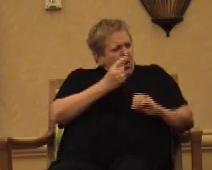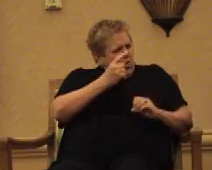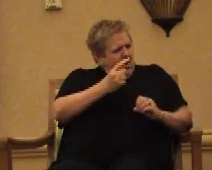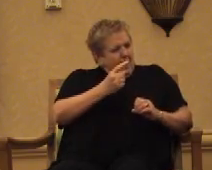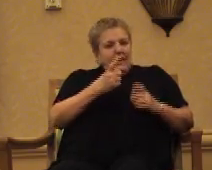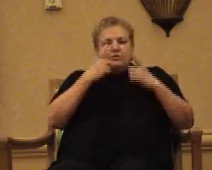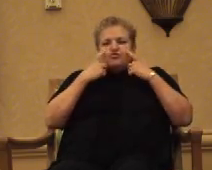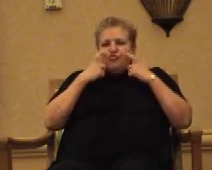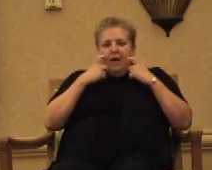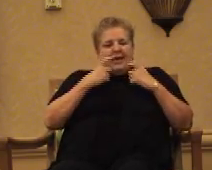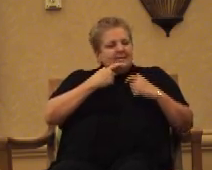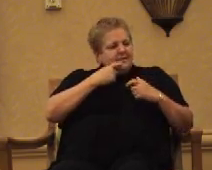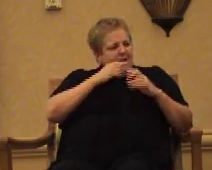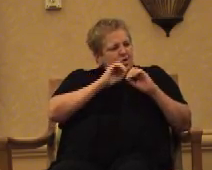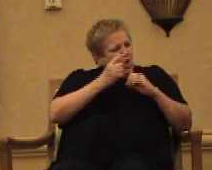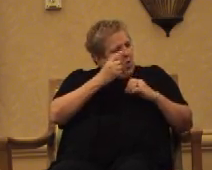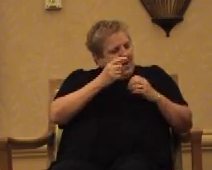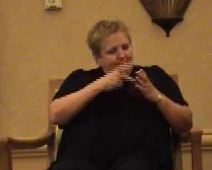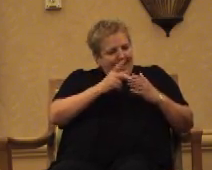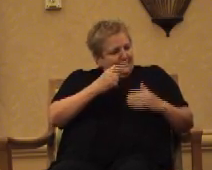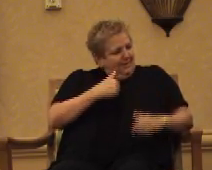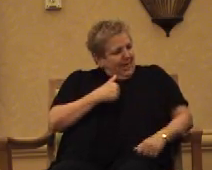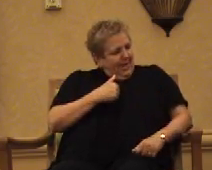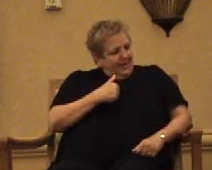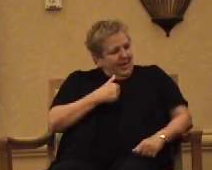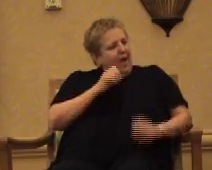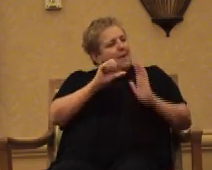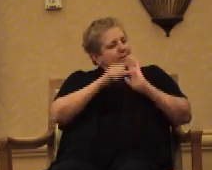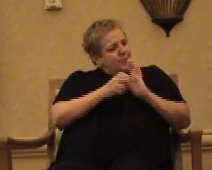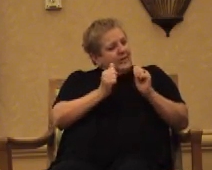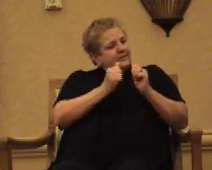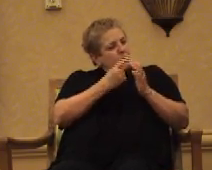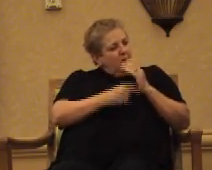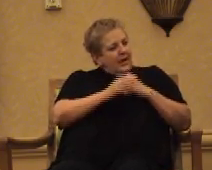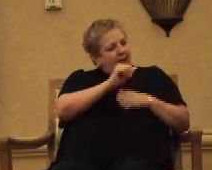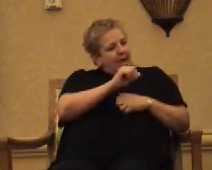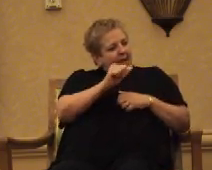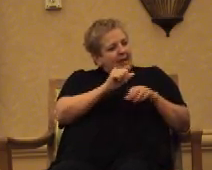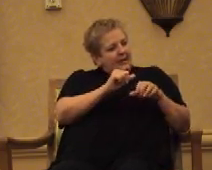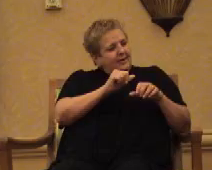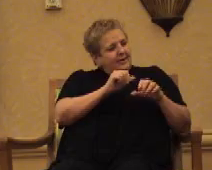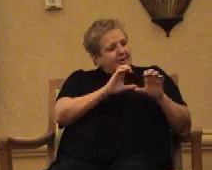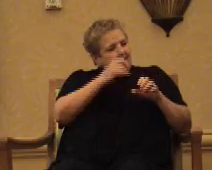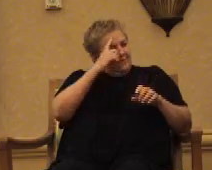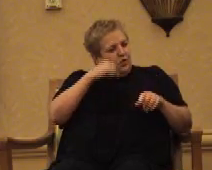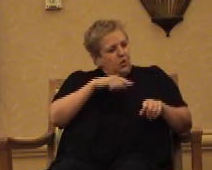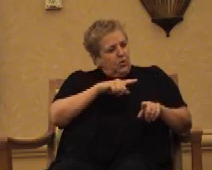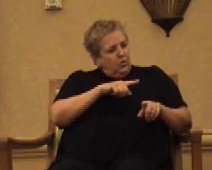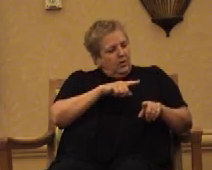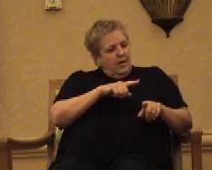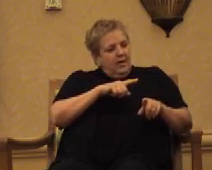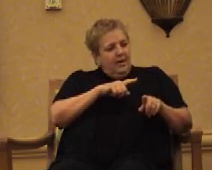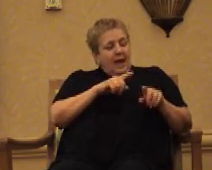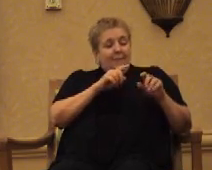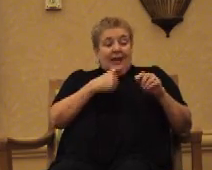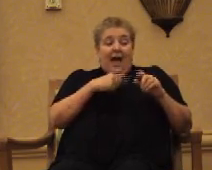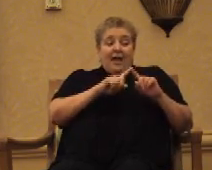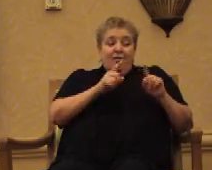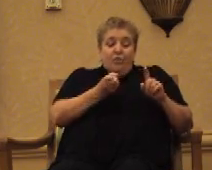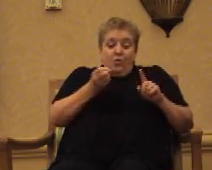what AA has done for you. He says, I threw away your check. Can you you forget it now? I said, yeah, I